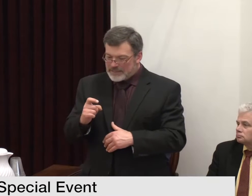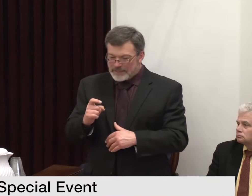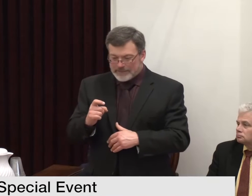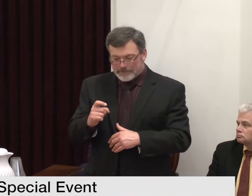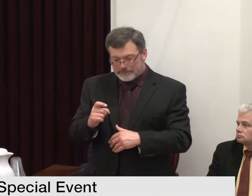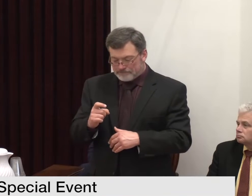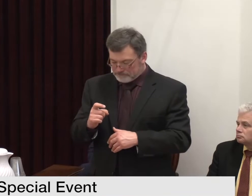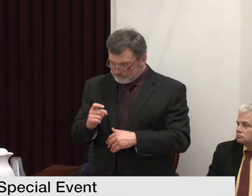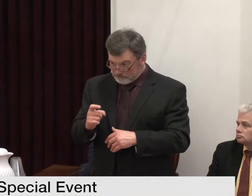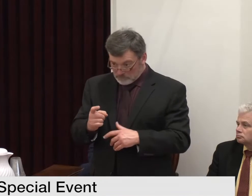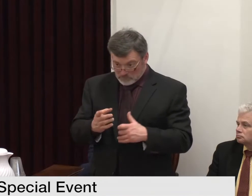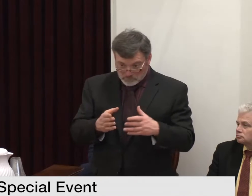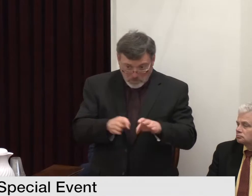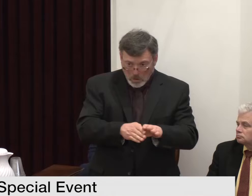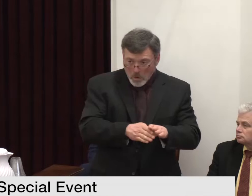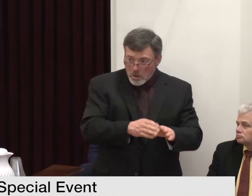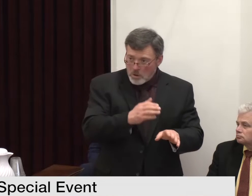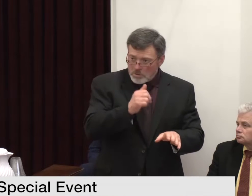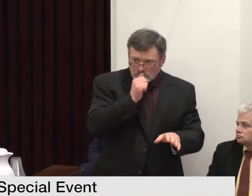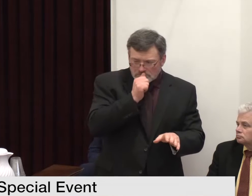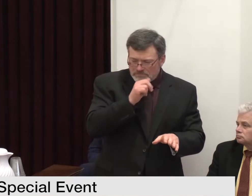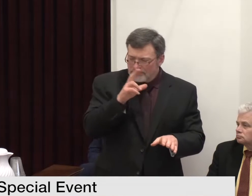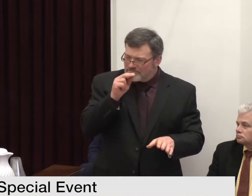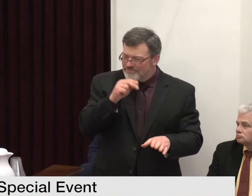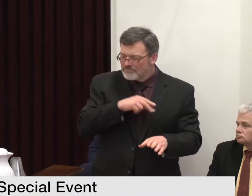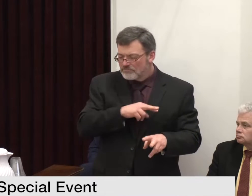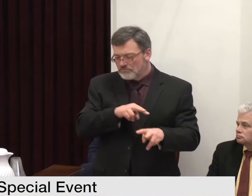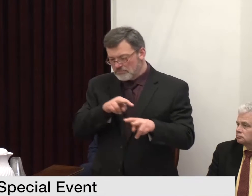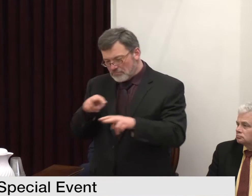but hold repeat offenders accountable.